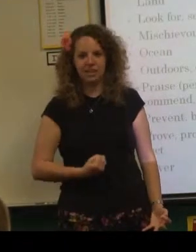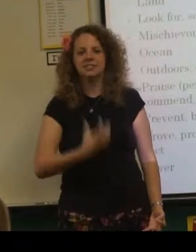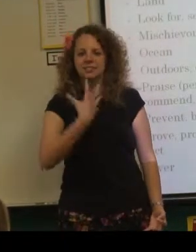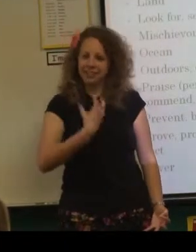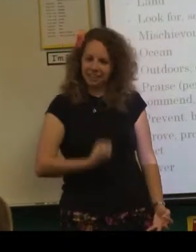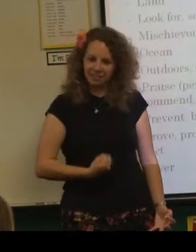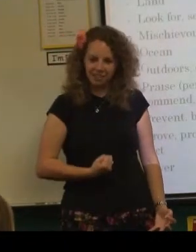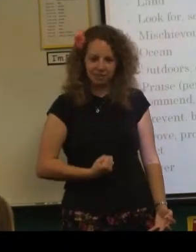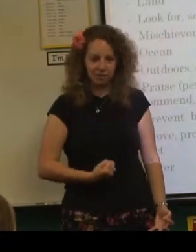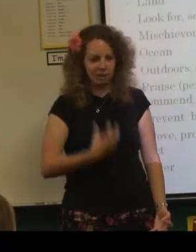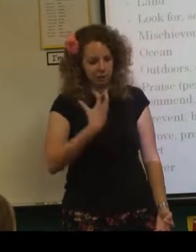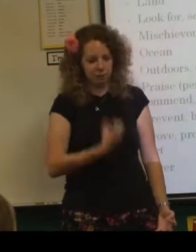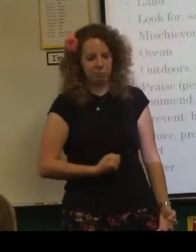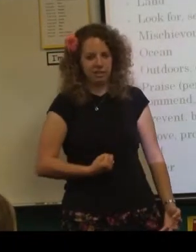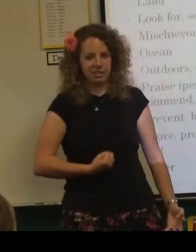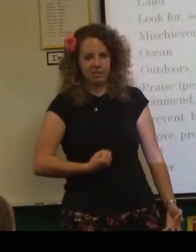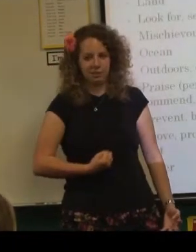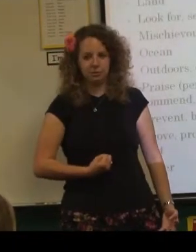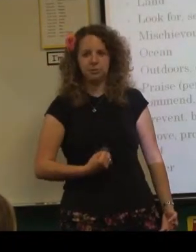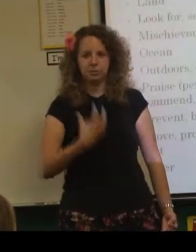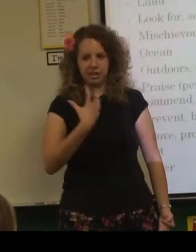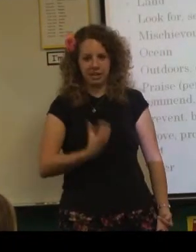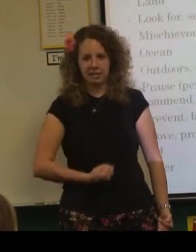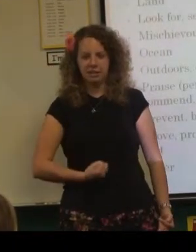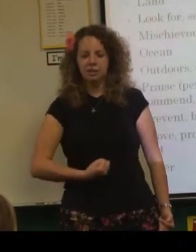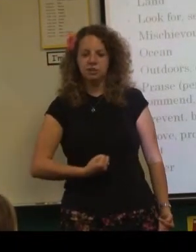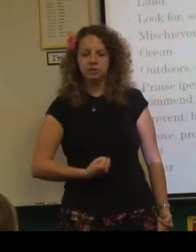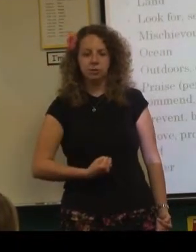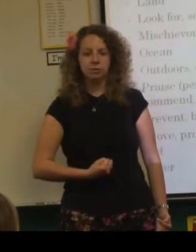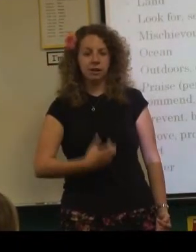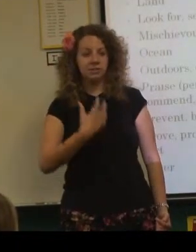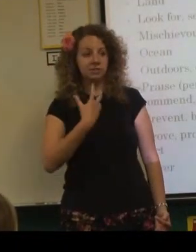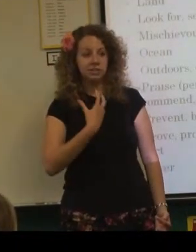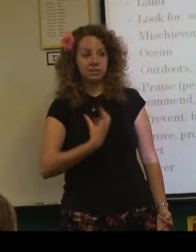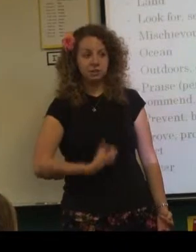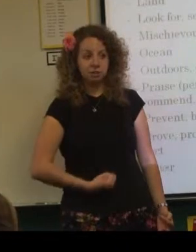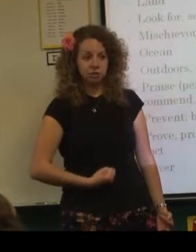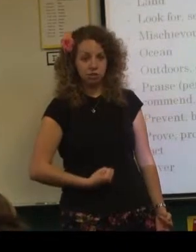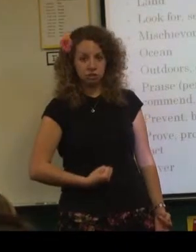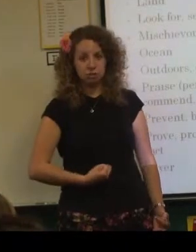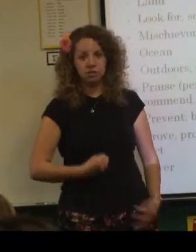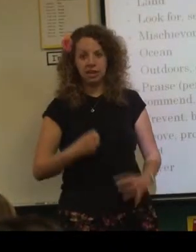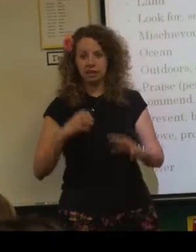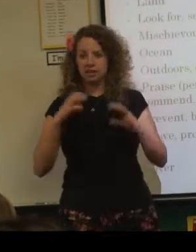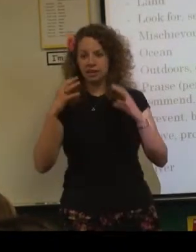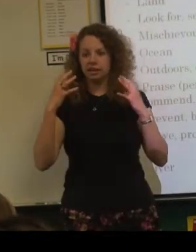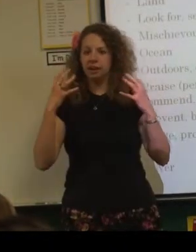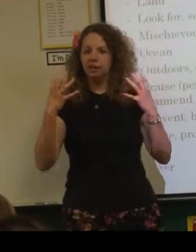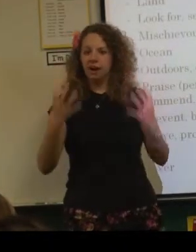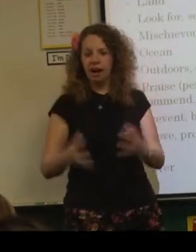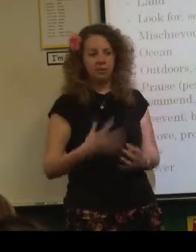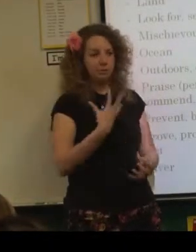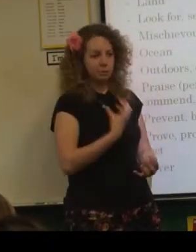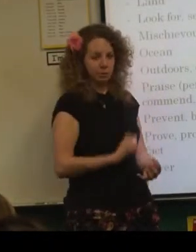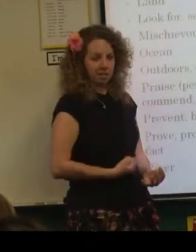it. You know, like you're suppressing it, you're restraining it. So I've never seen this one used as like, I was